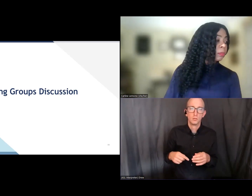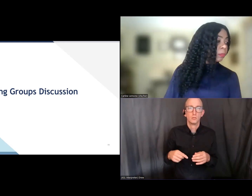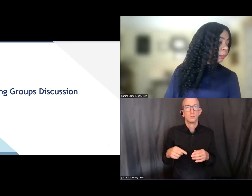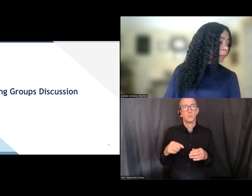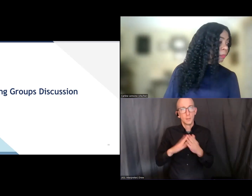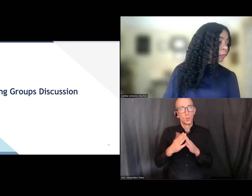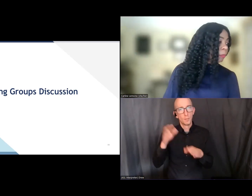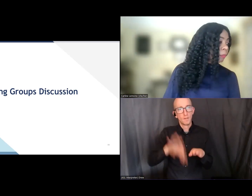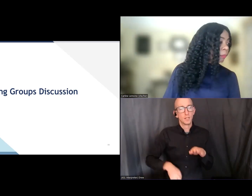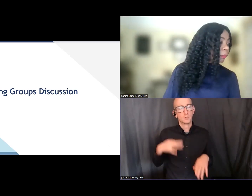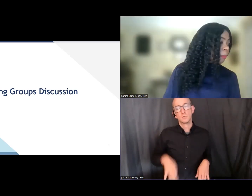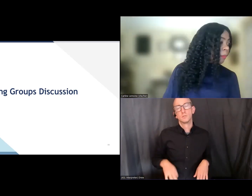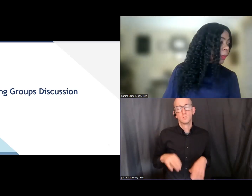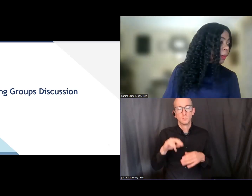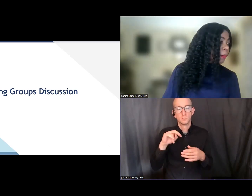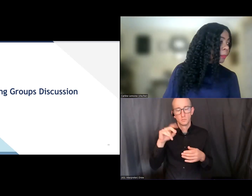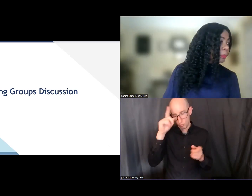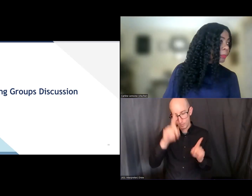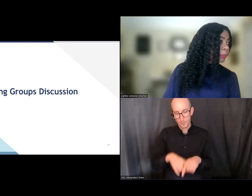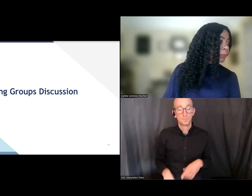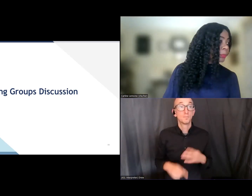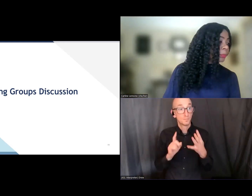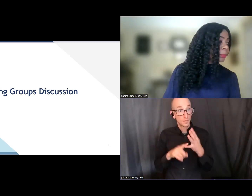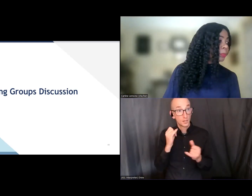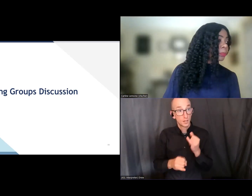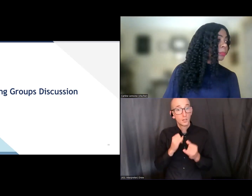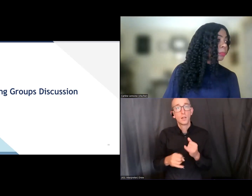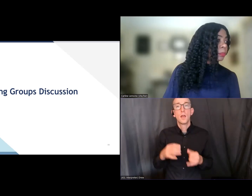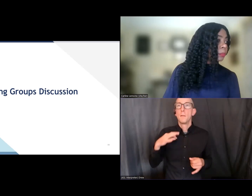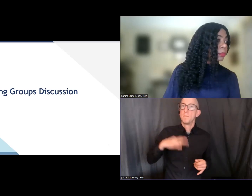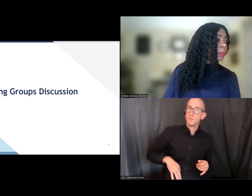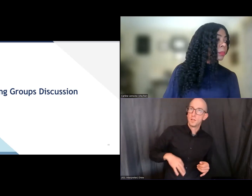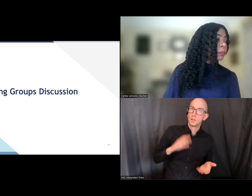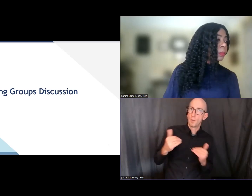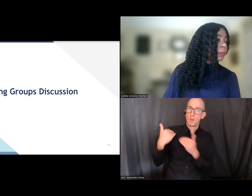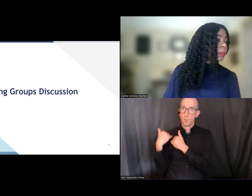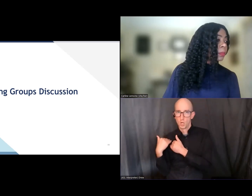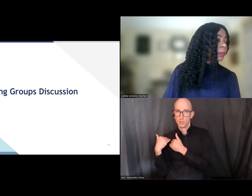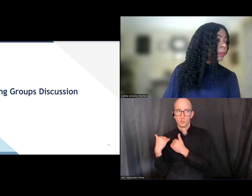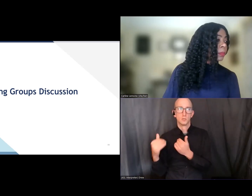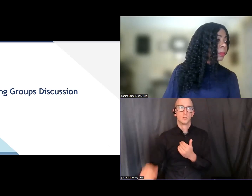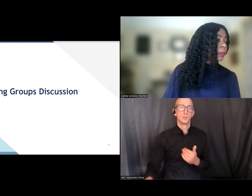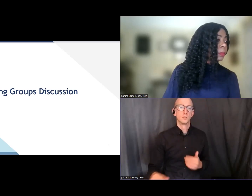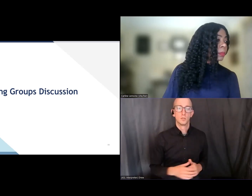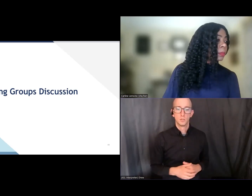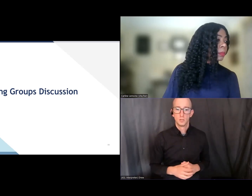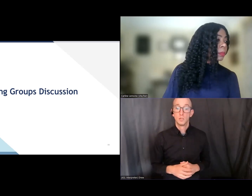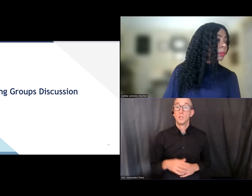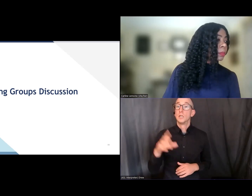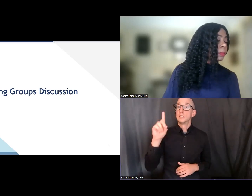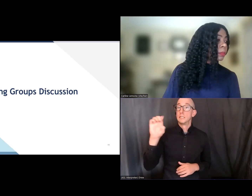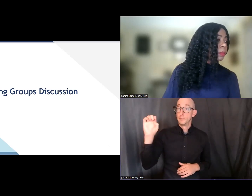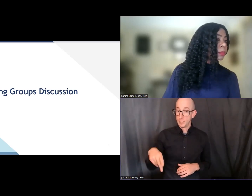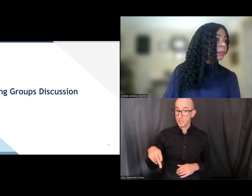And the final one is benefit versus burdens. So DEP has the community